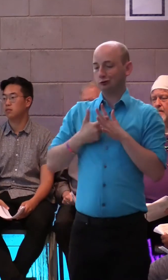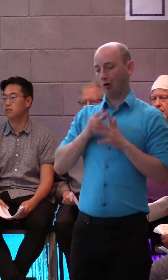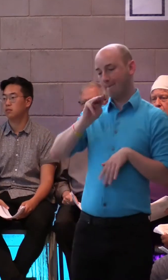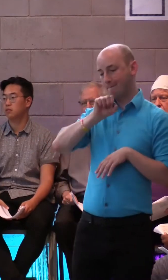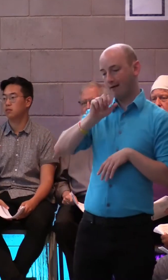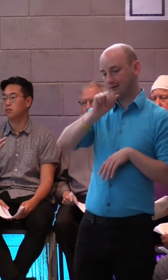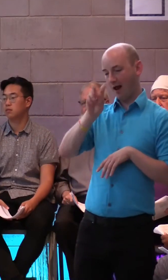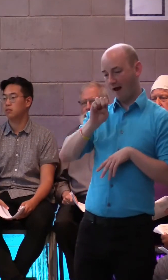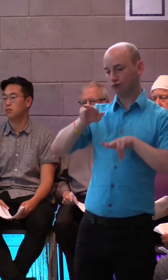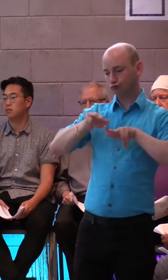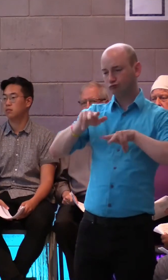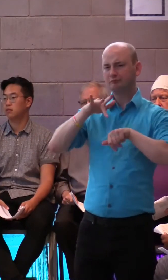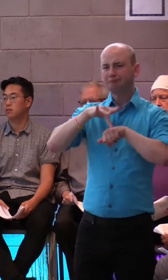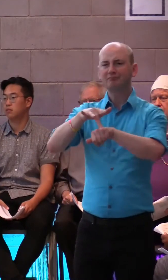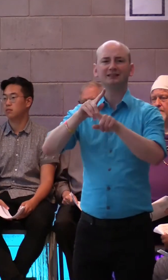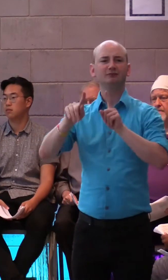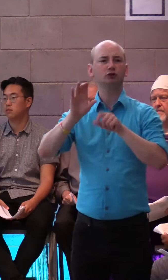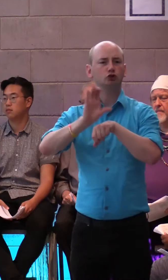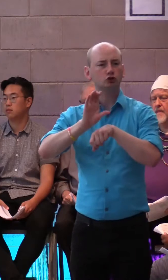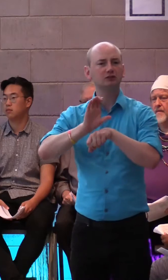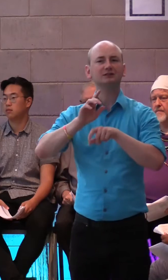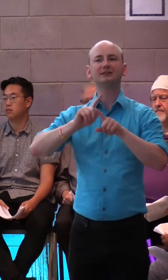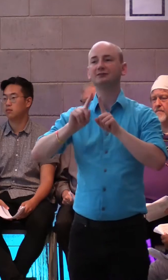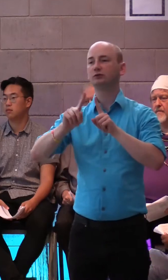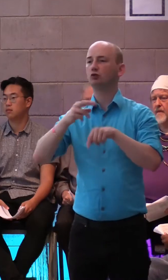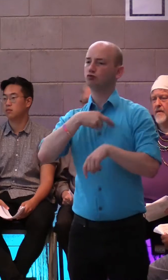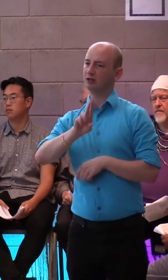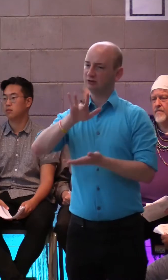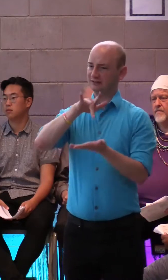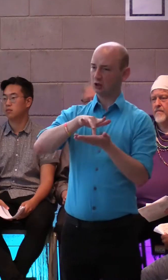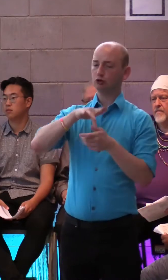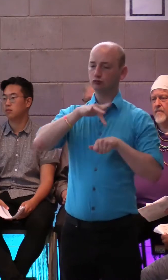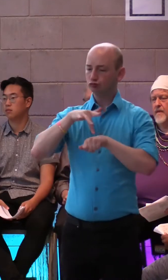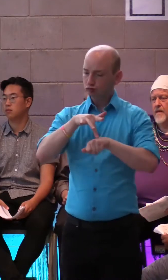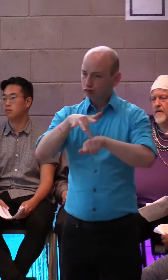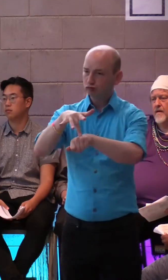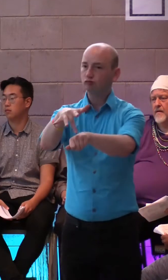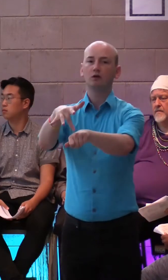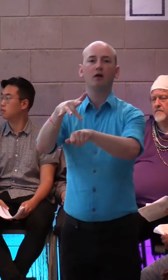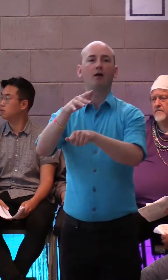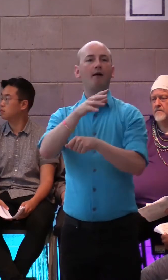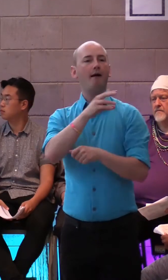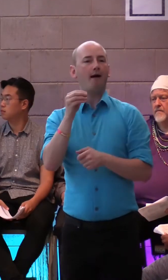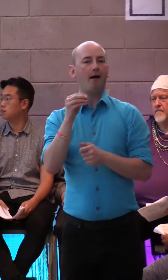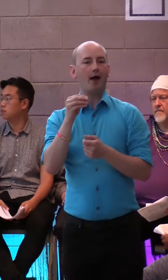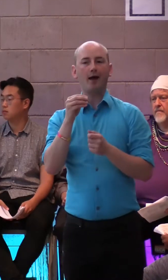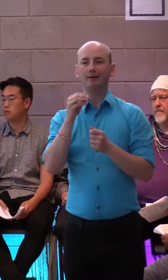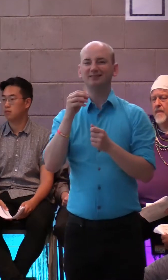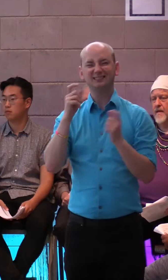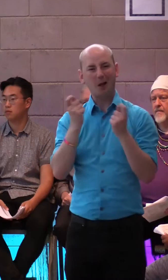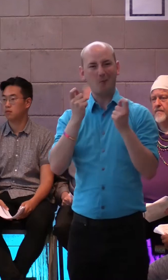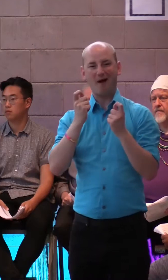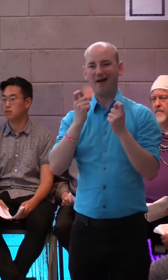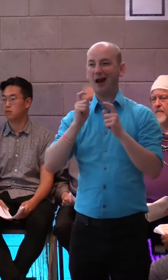Avenue, visiting different houses of worship and other religious centers in a public celebration of solidarity among different